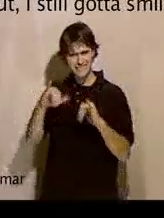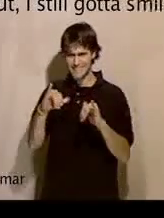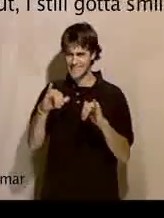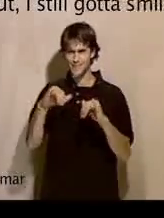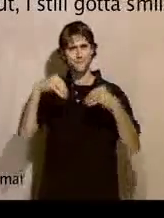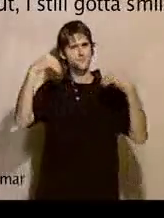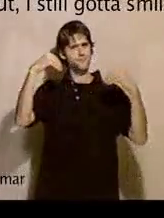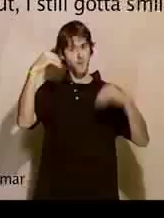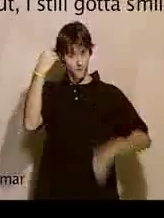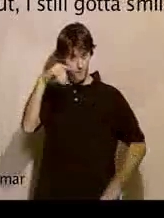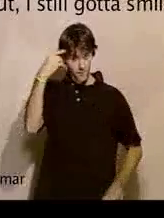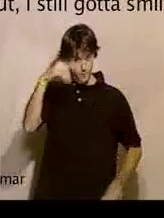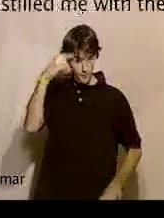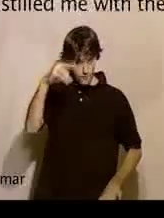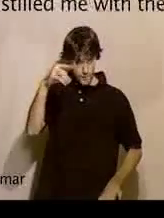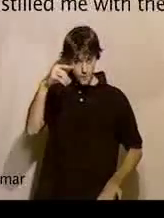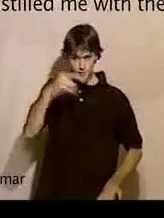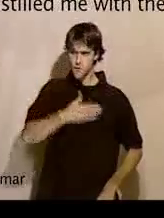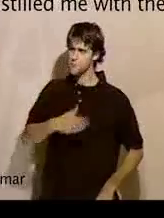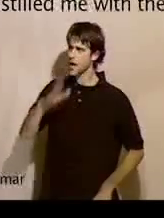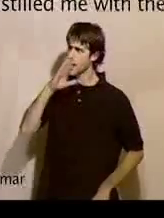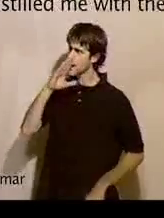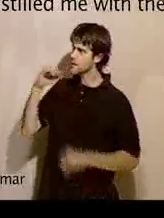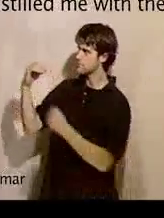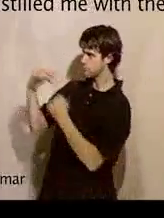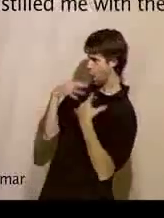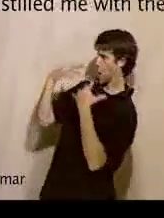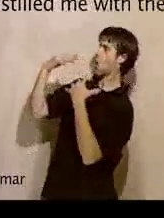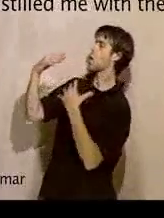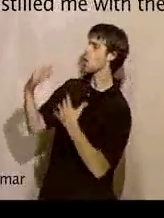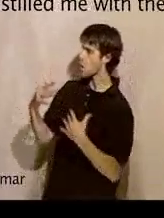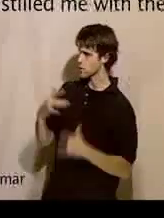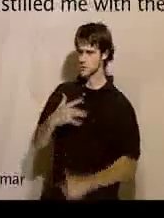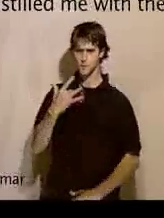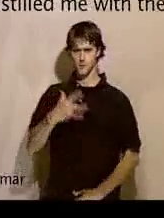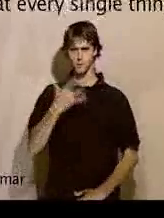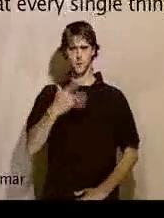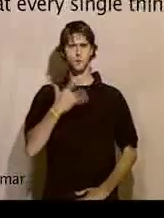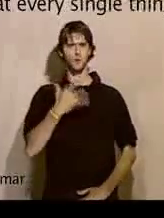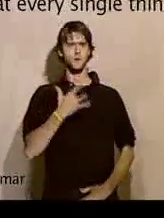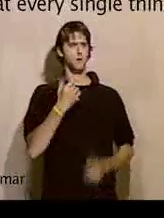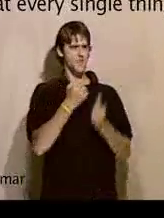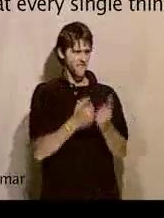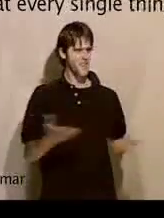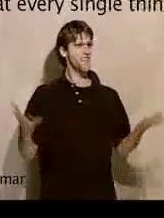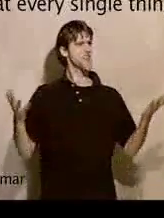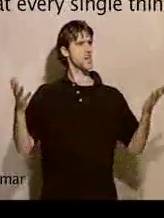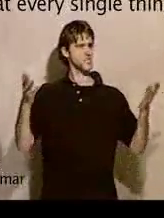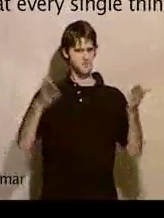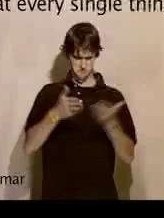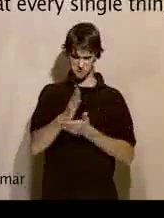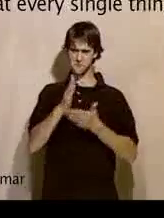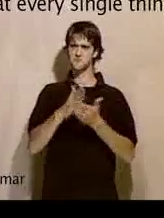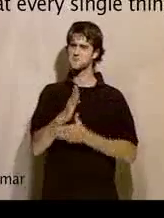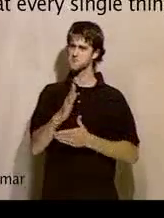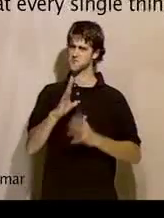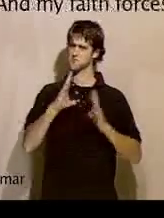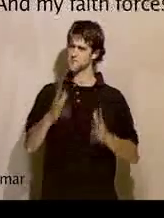got a smile. The reason being, my God doesn't steal me with the most unreasonable feeling that every single thing's gonna be